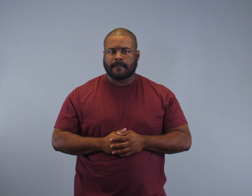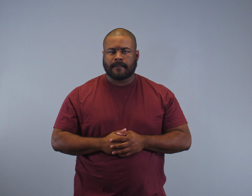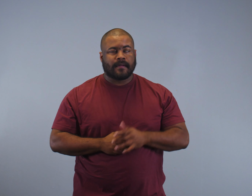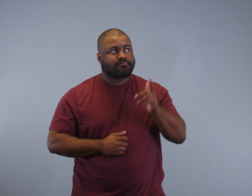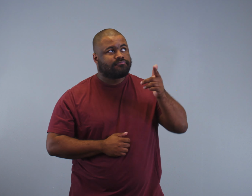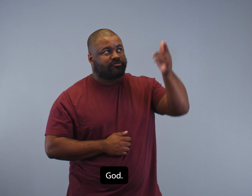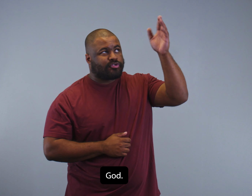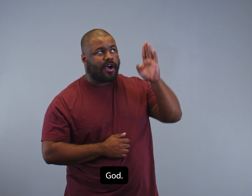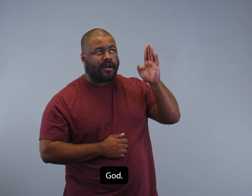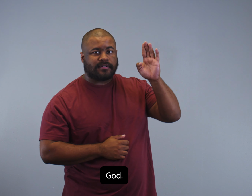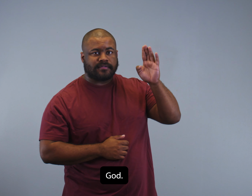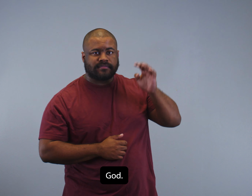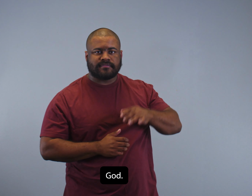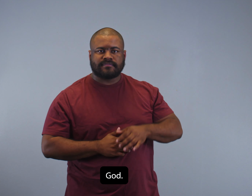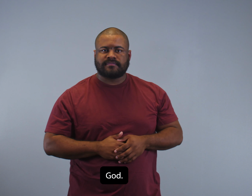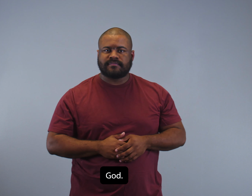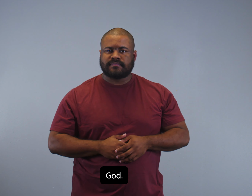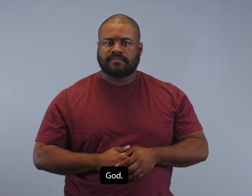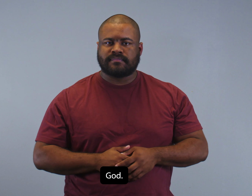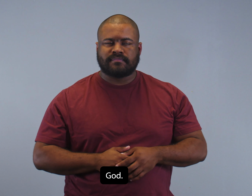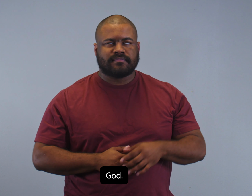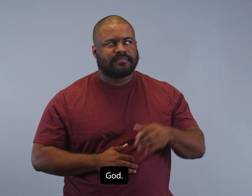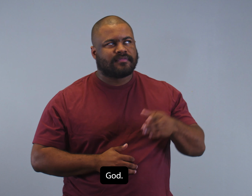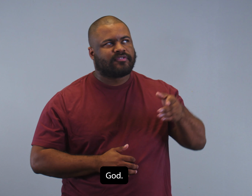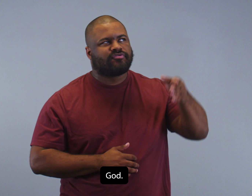God. God.